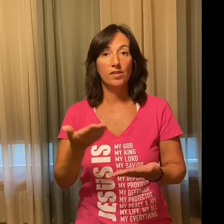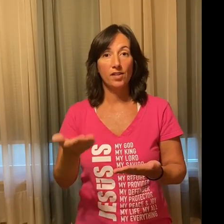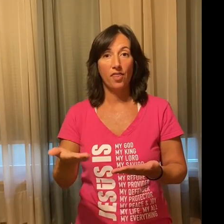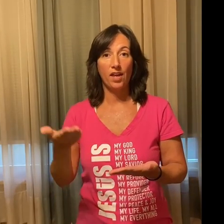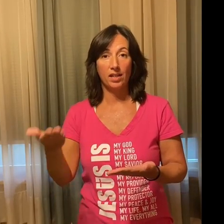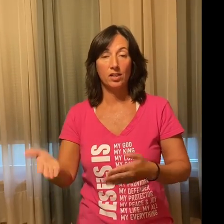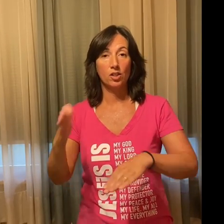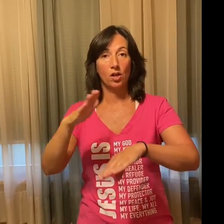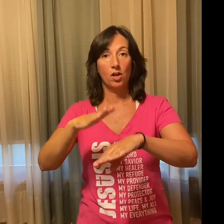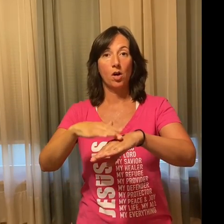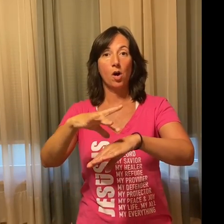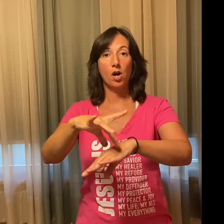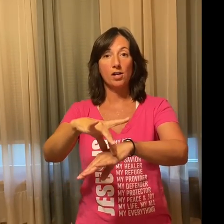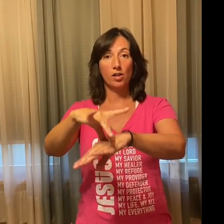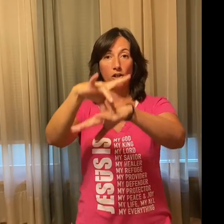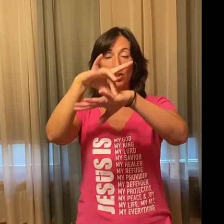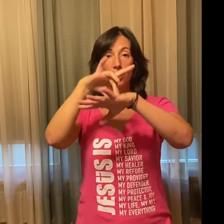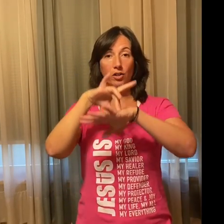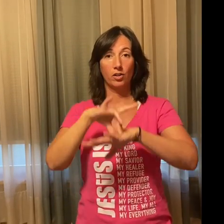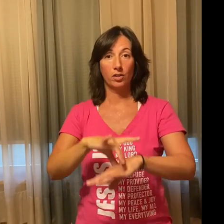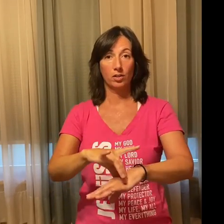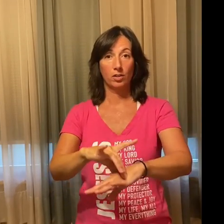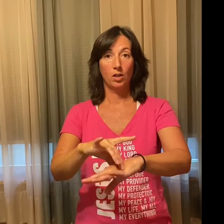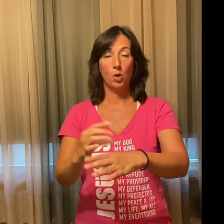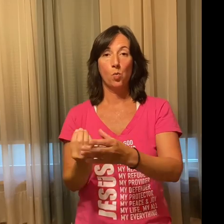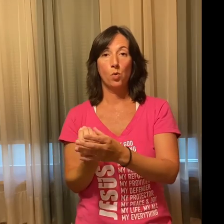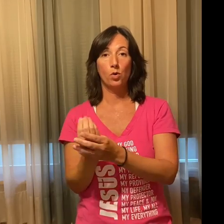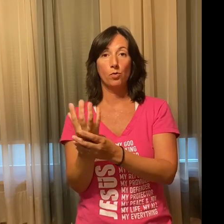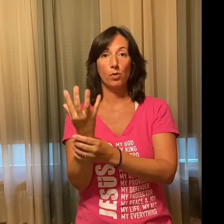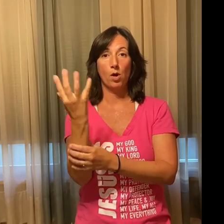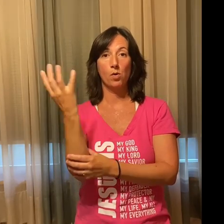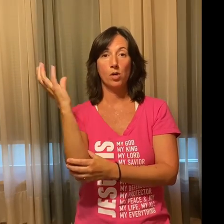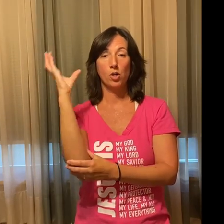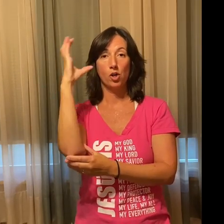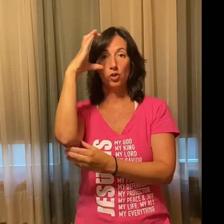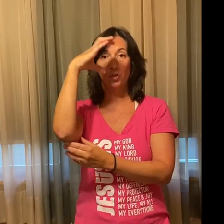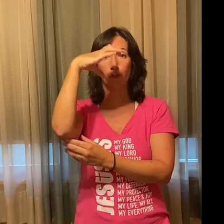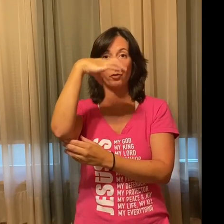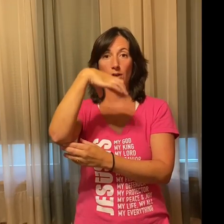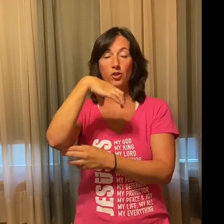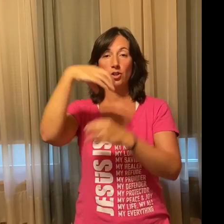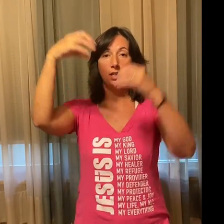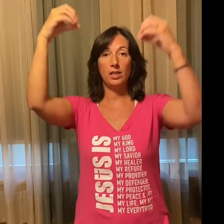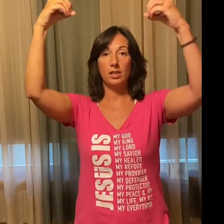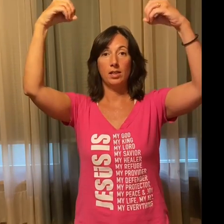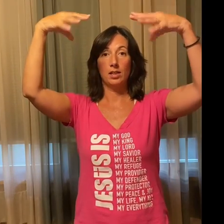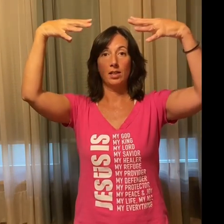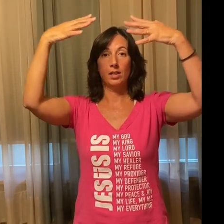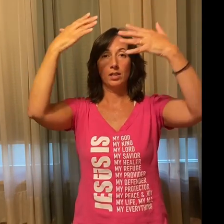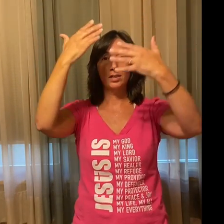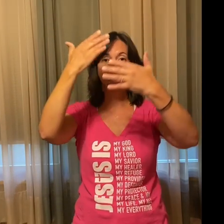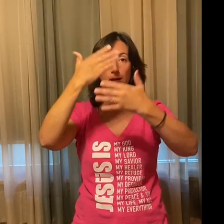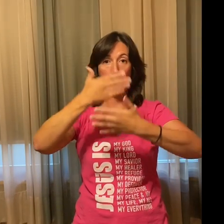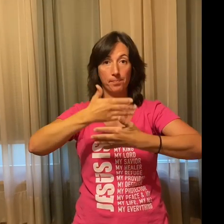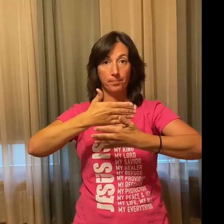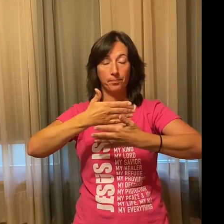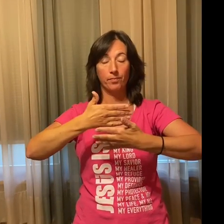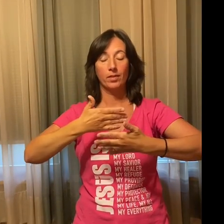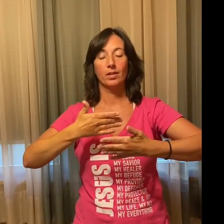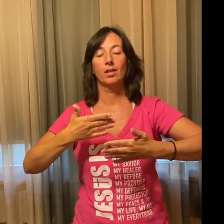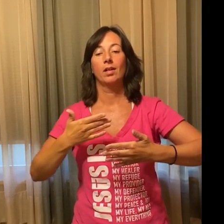all of the things on earth will grow strangely